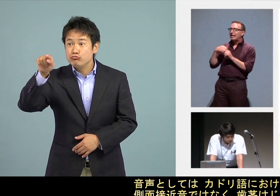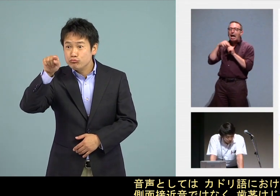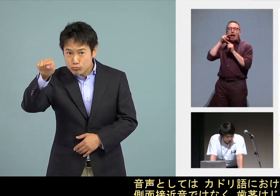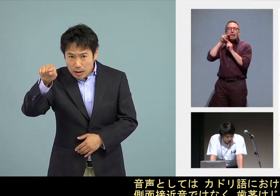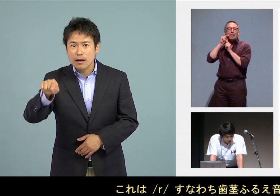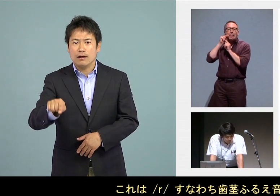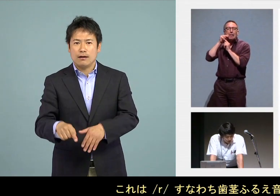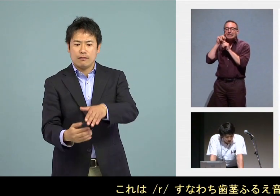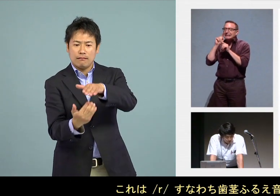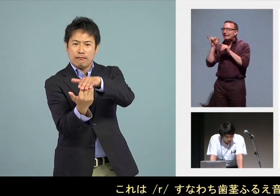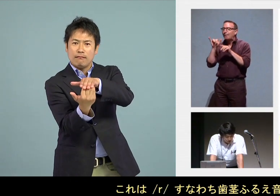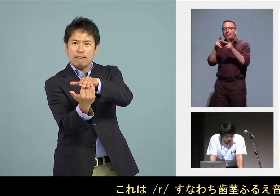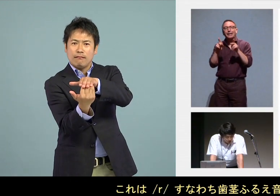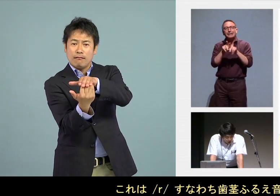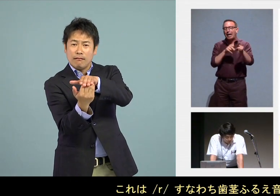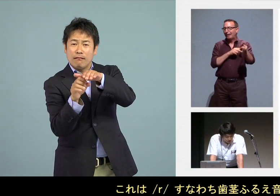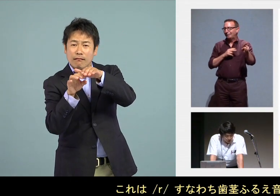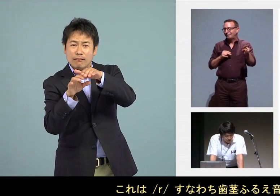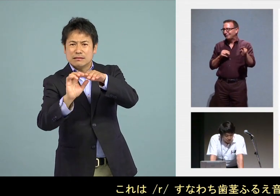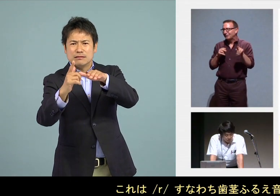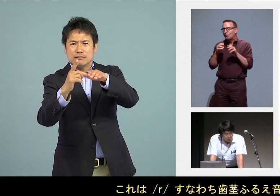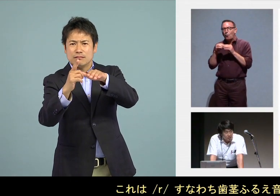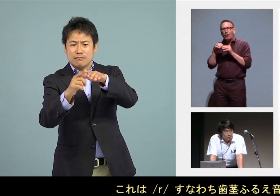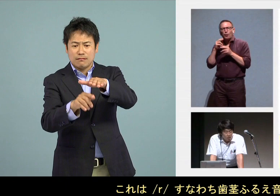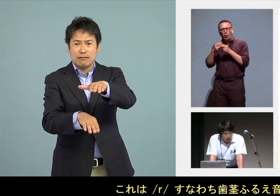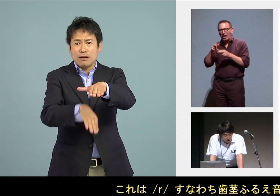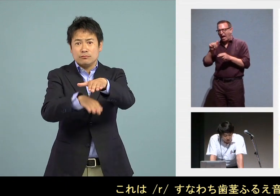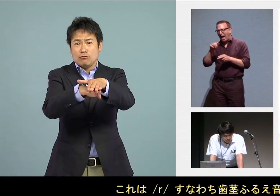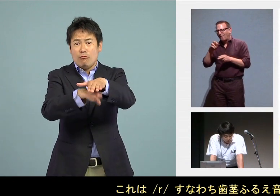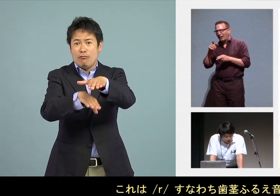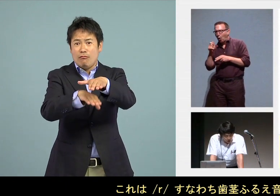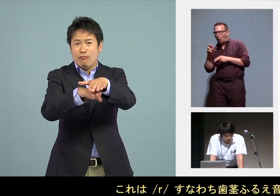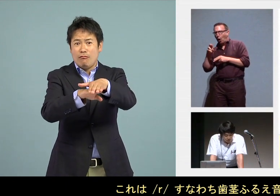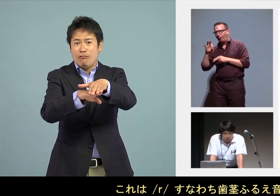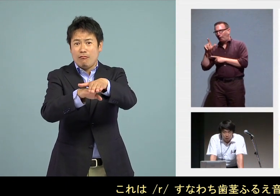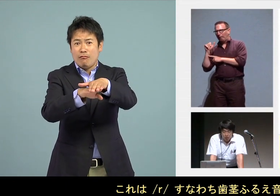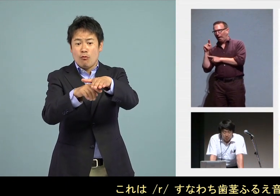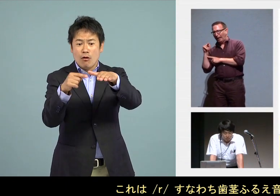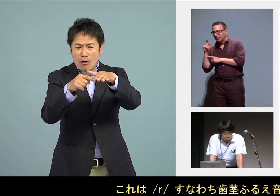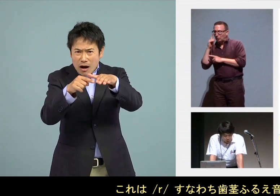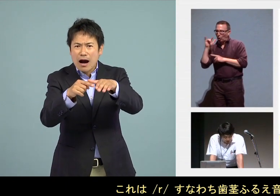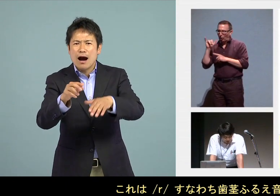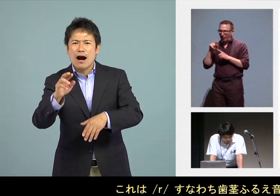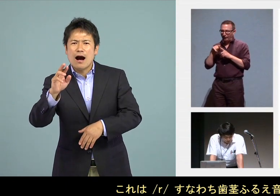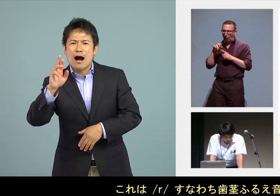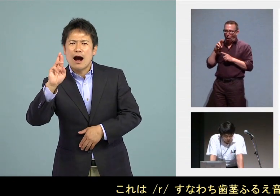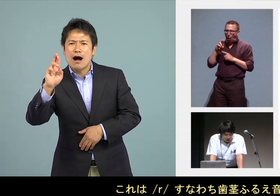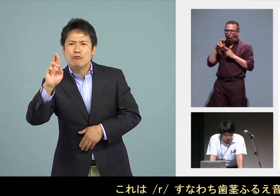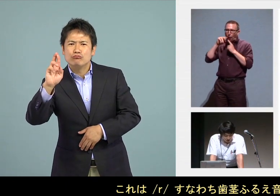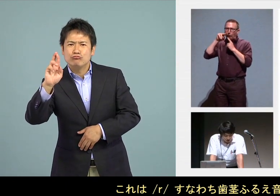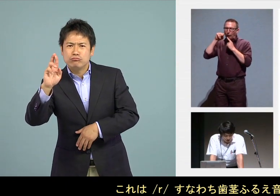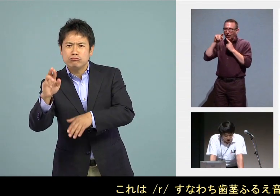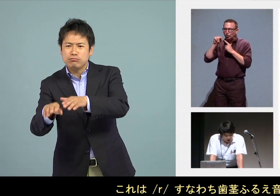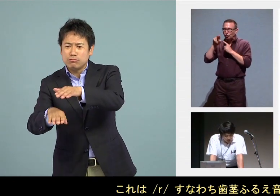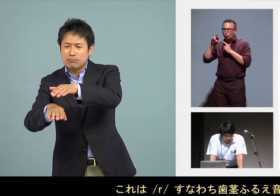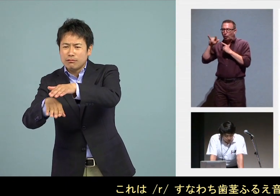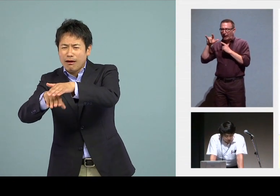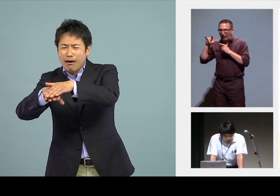approximant, but alveolar flap that is similar to R, alveolar trill,